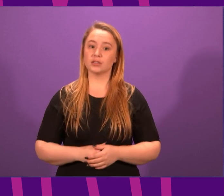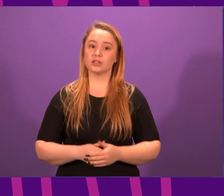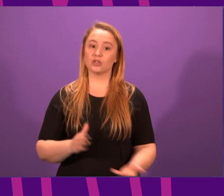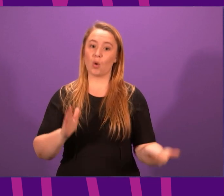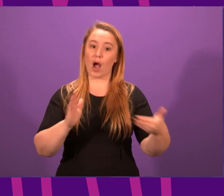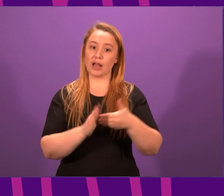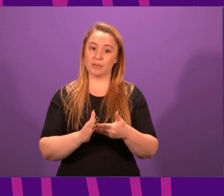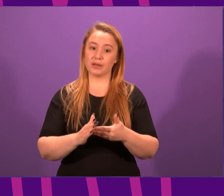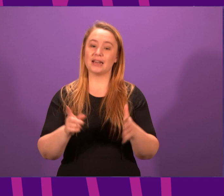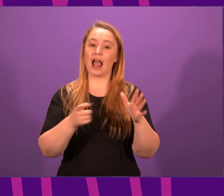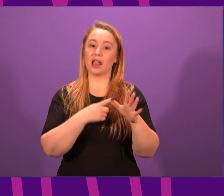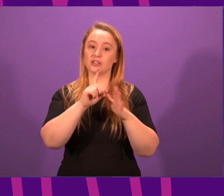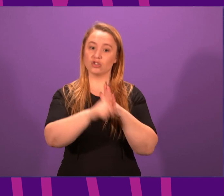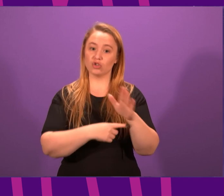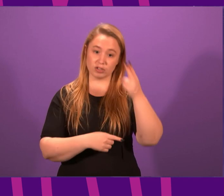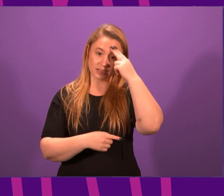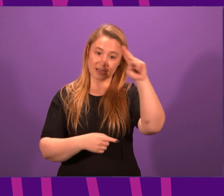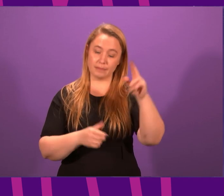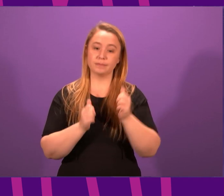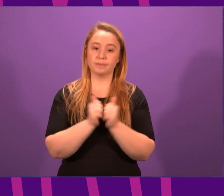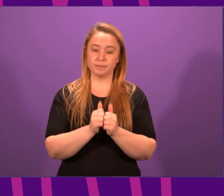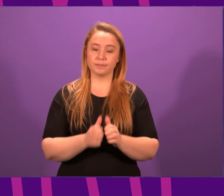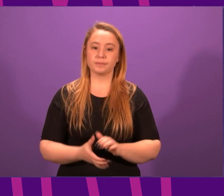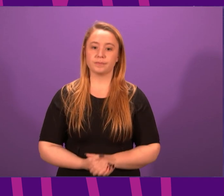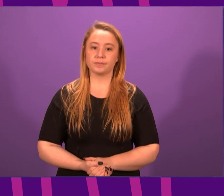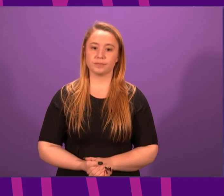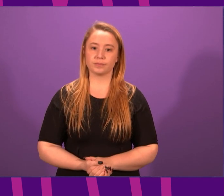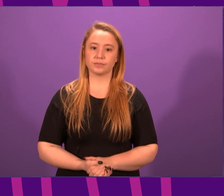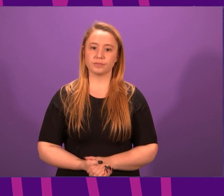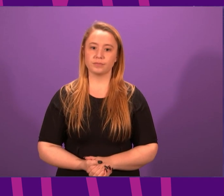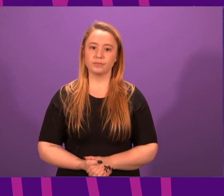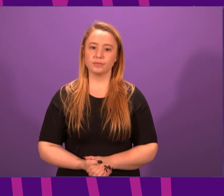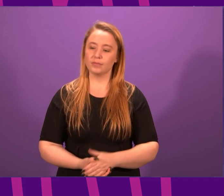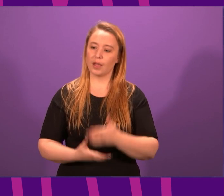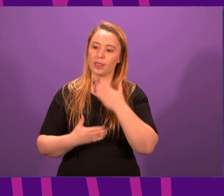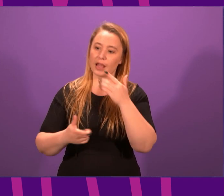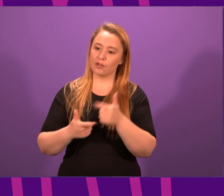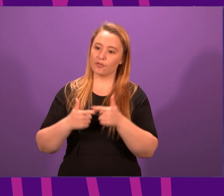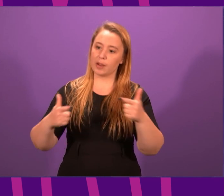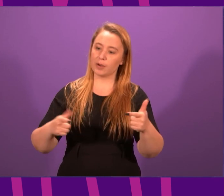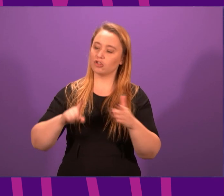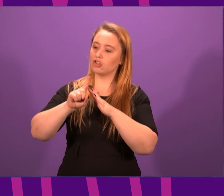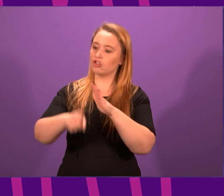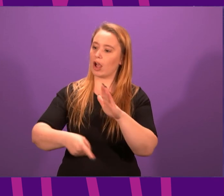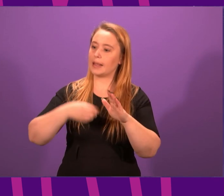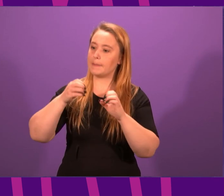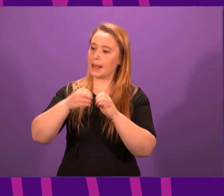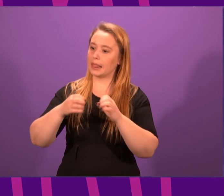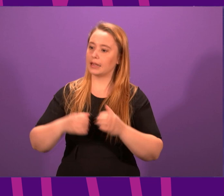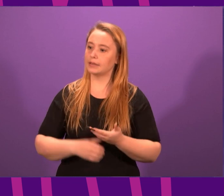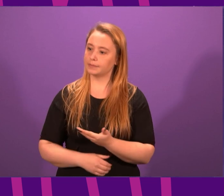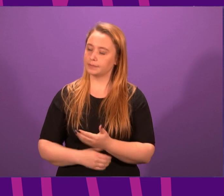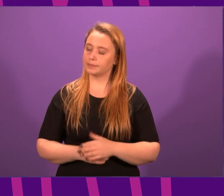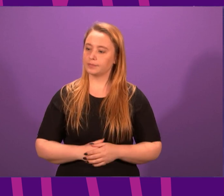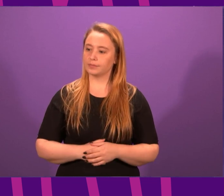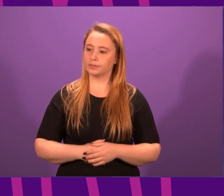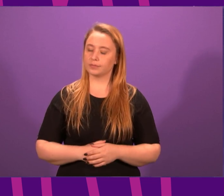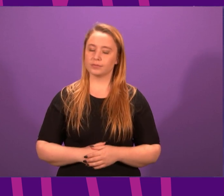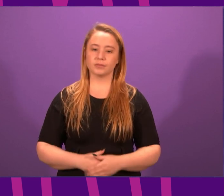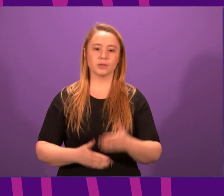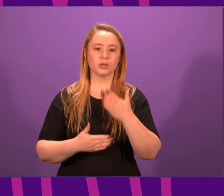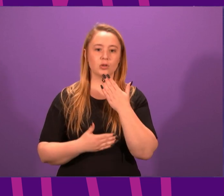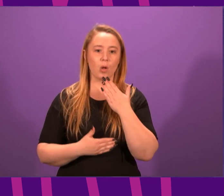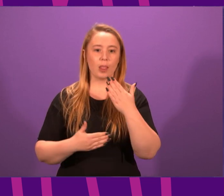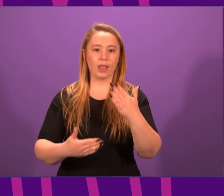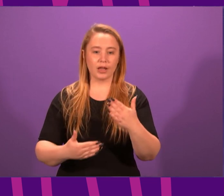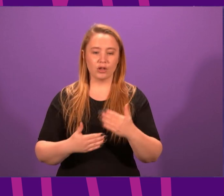in Alison Johnson's name. Thank you very much, and I call on Jackie Bailey to be followed by Elizabeth. Thank you very much,